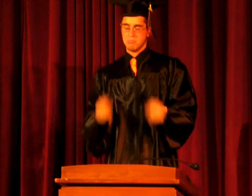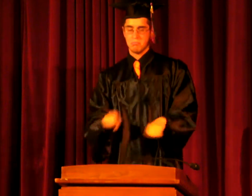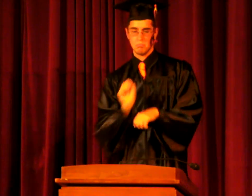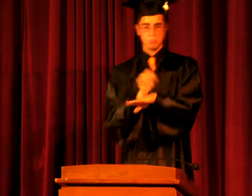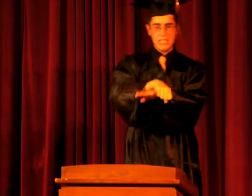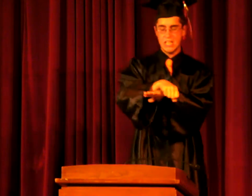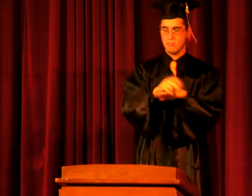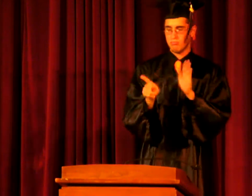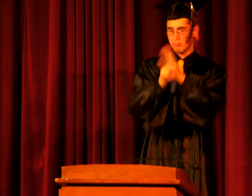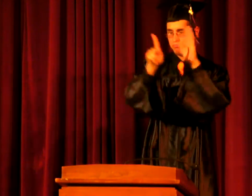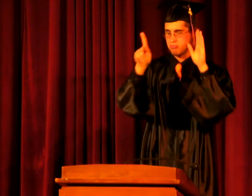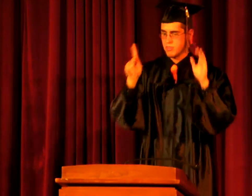But we still strike them out.